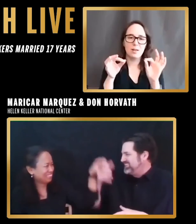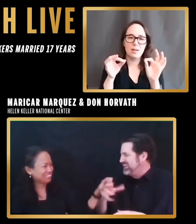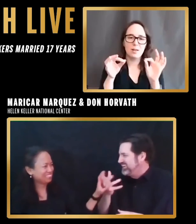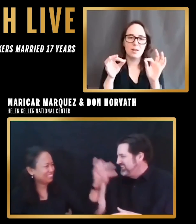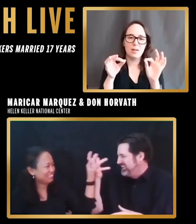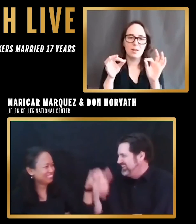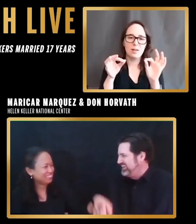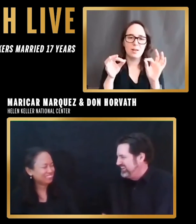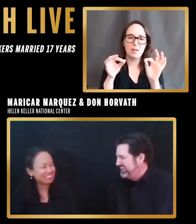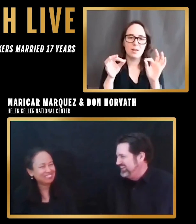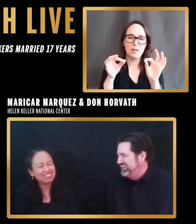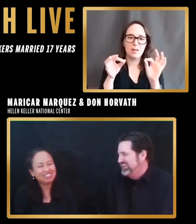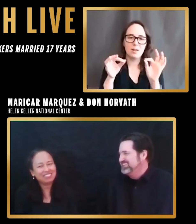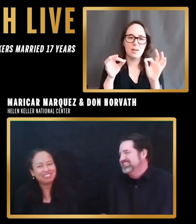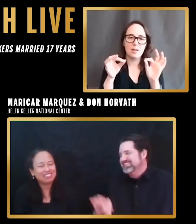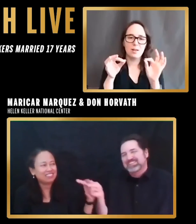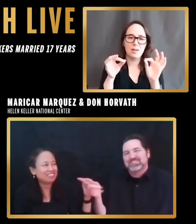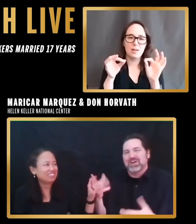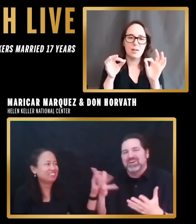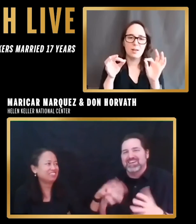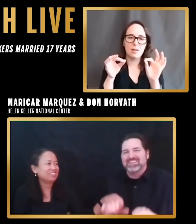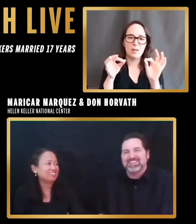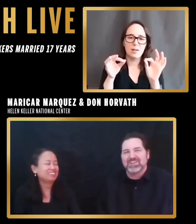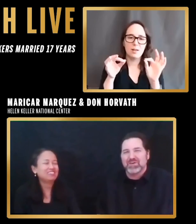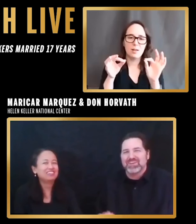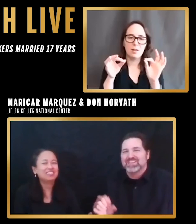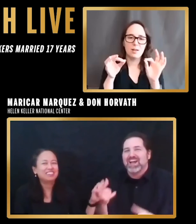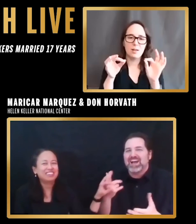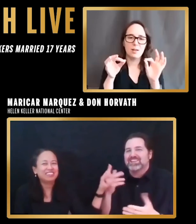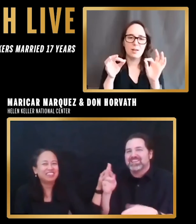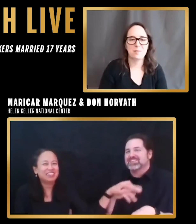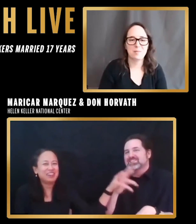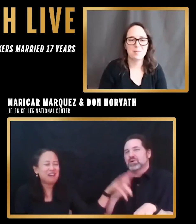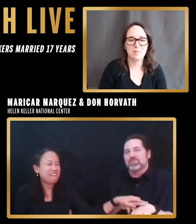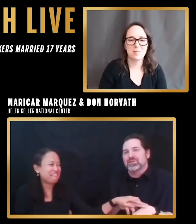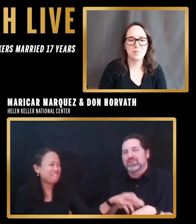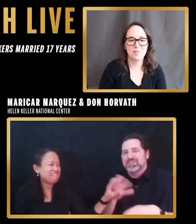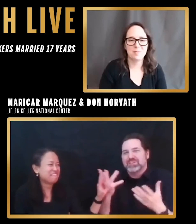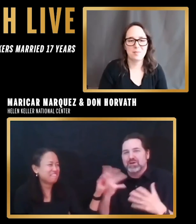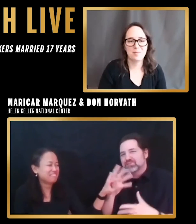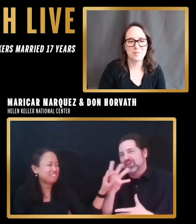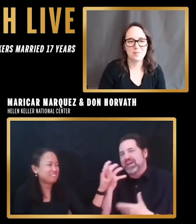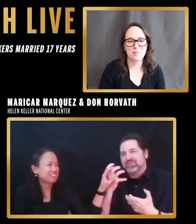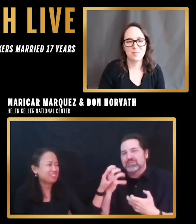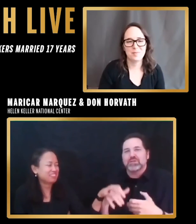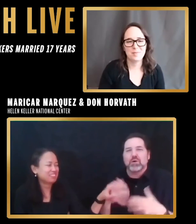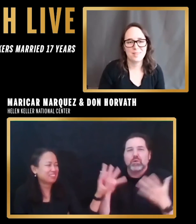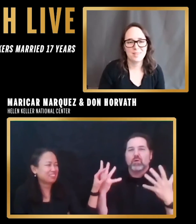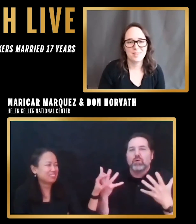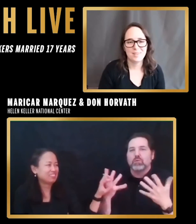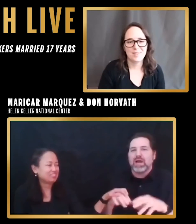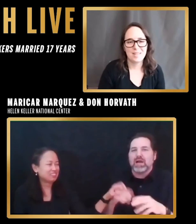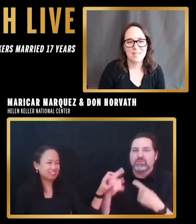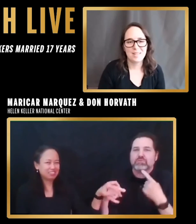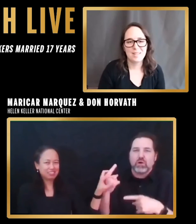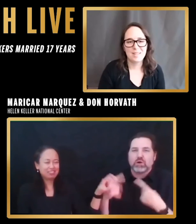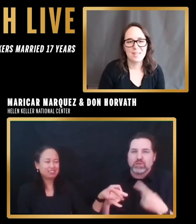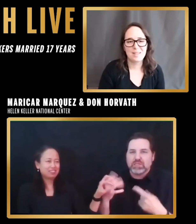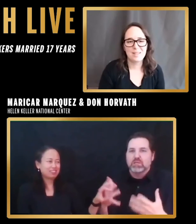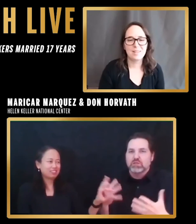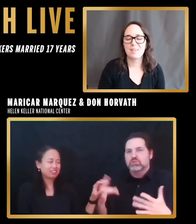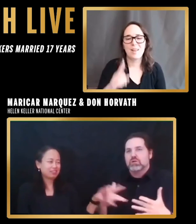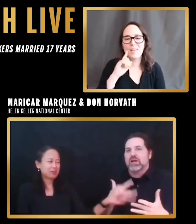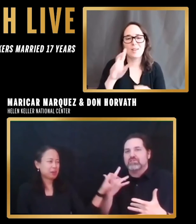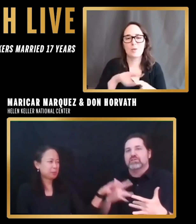I yell. So, I think it's normal, if you're angry or what have you, if you're in an